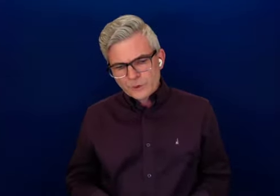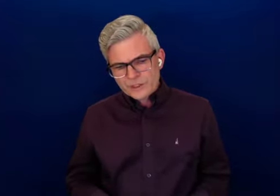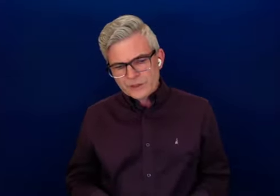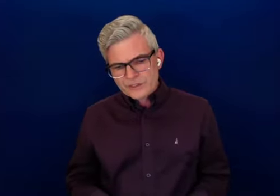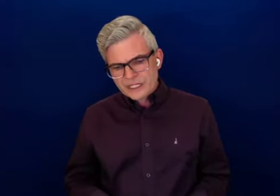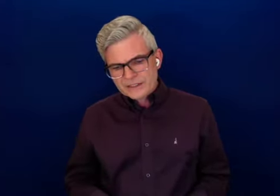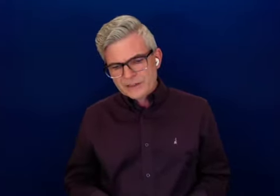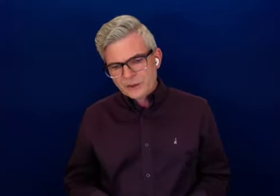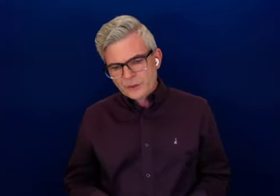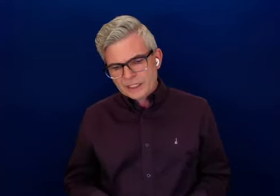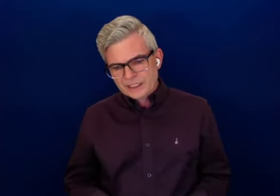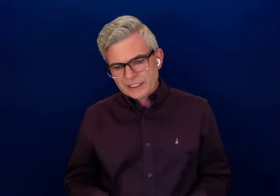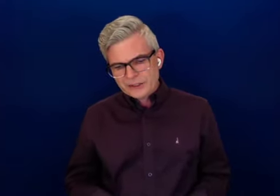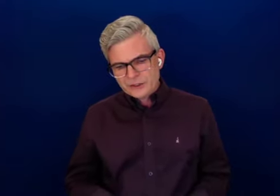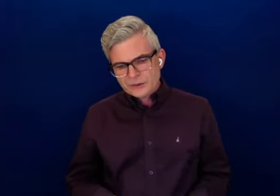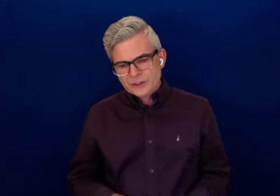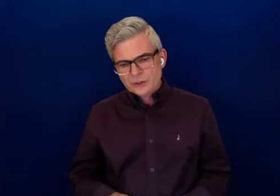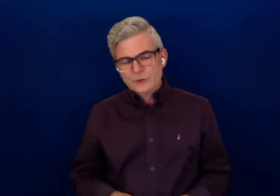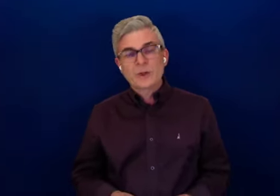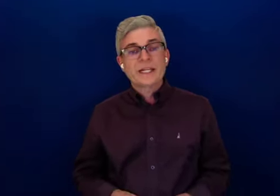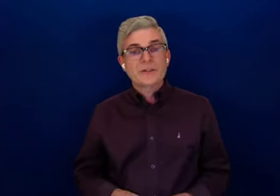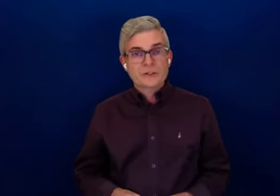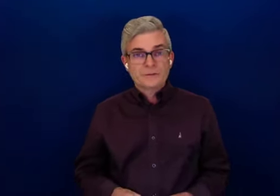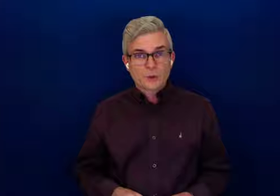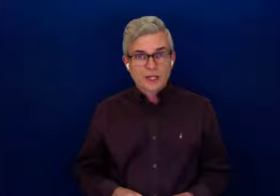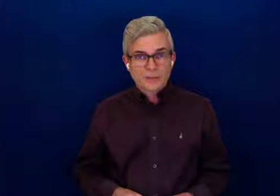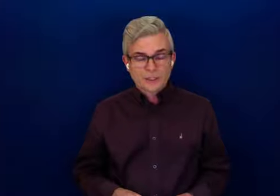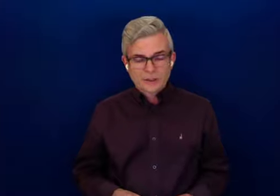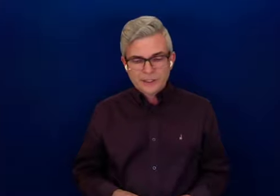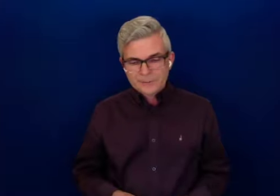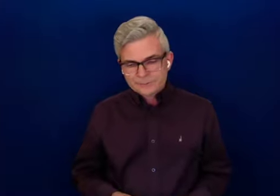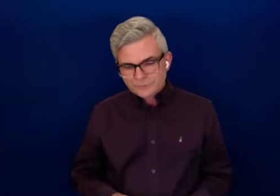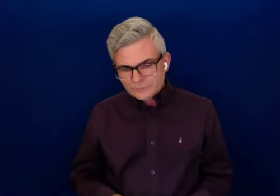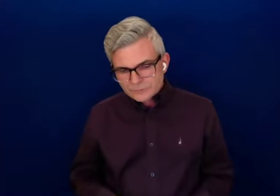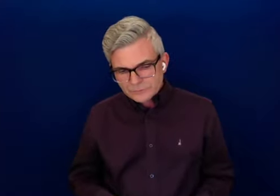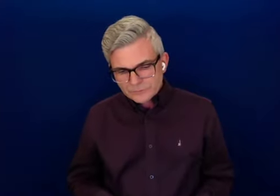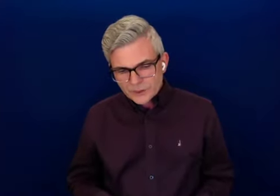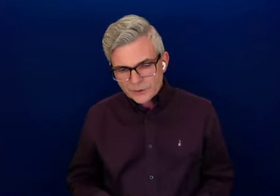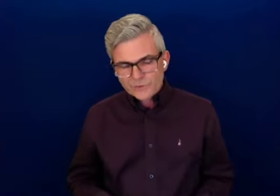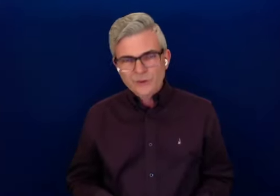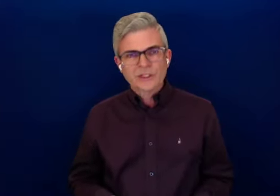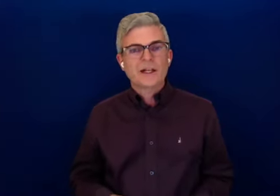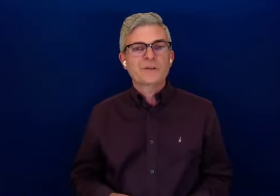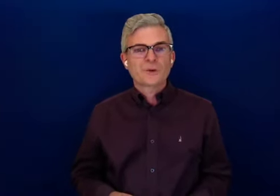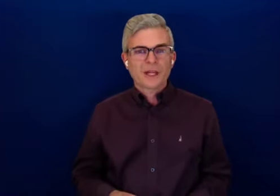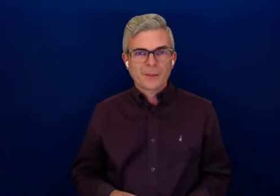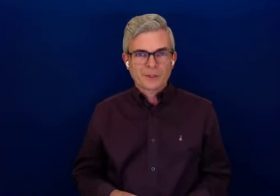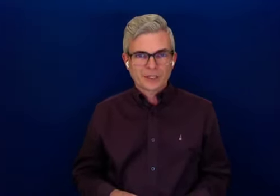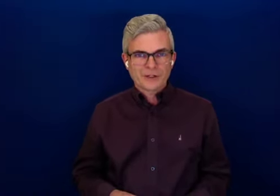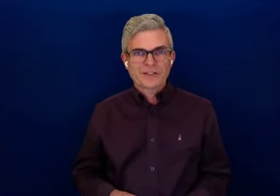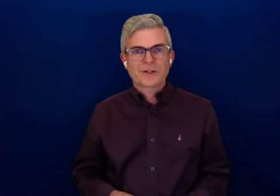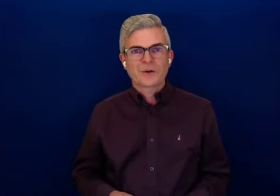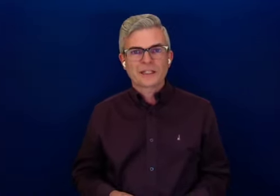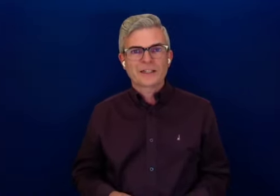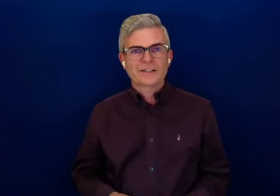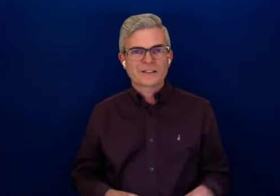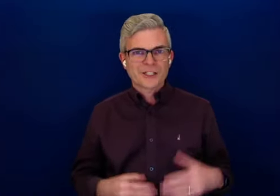Formed your signs correctly and used a good range of vocabulary. You've learned a lot of vocabulary, so I'd like to see